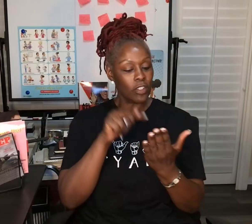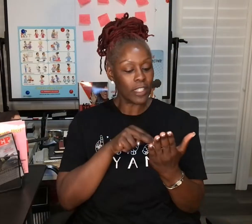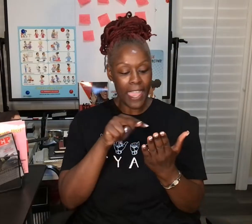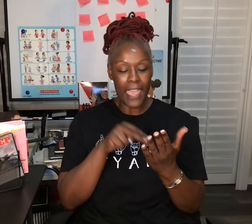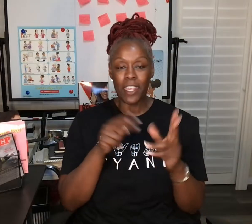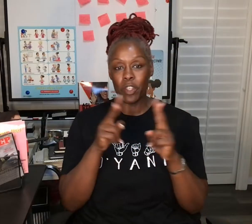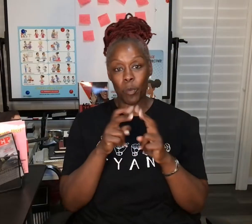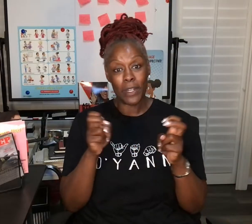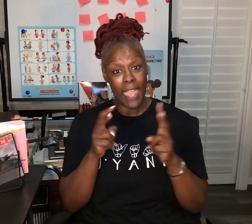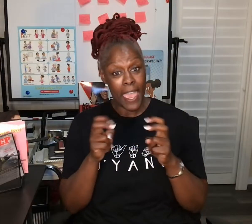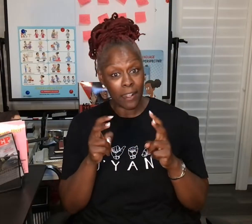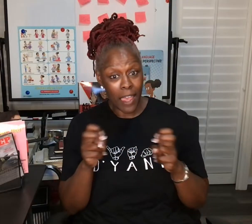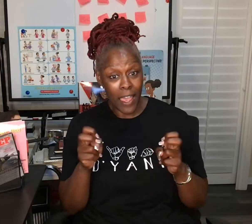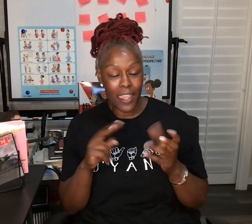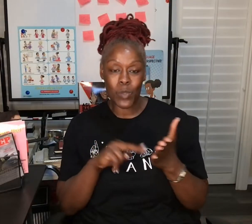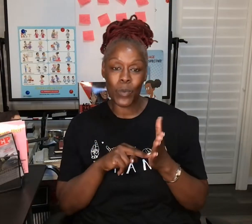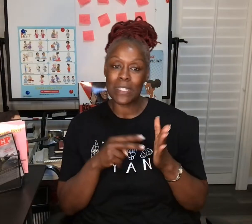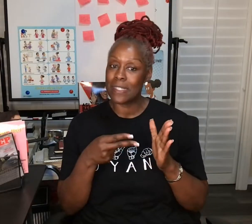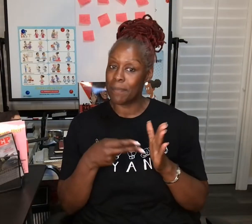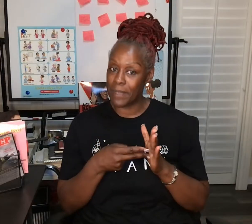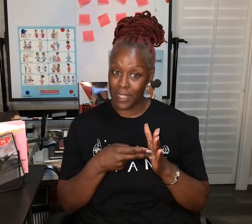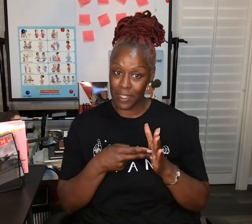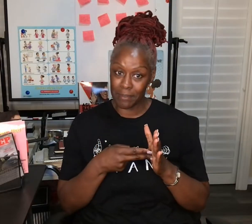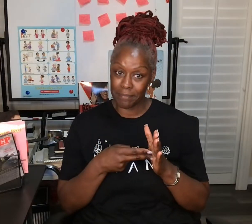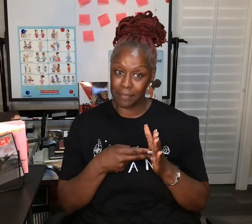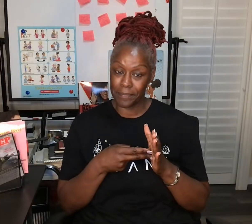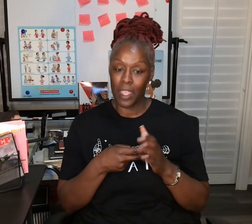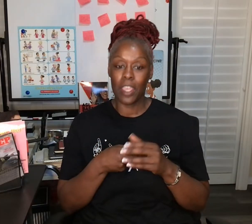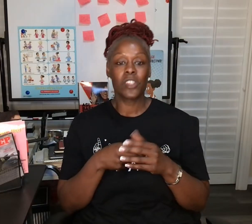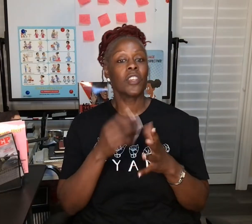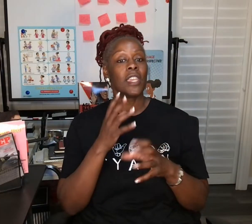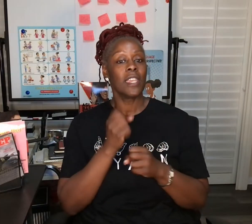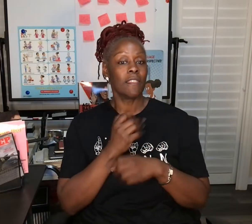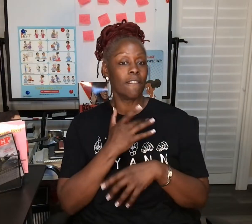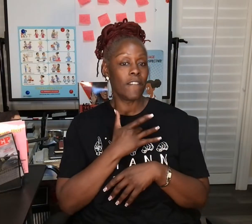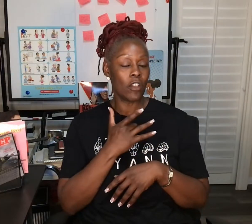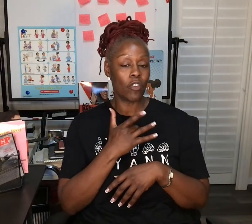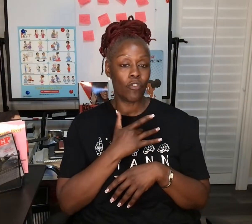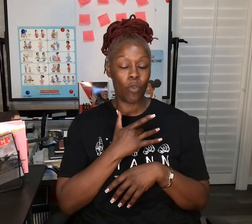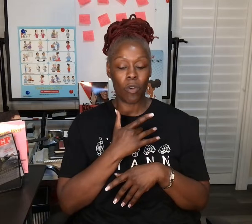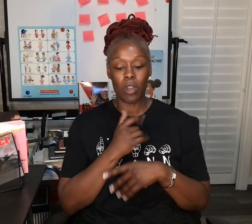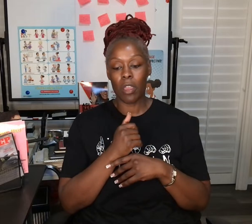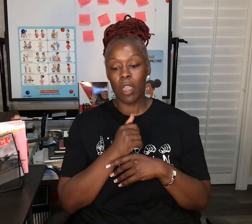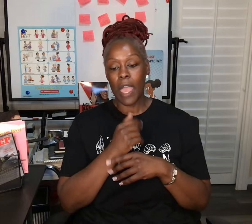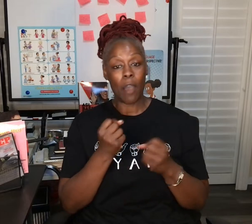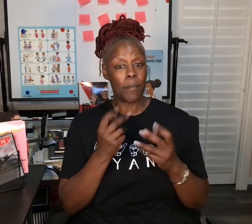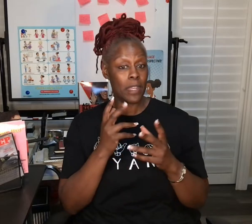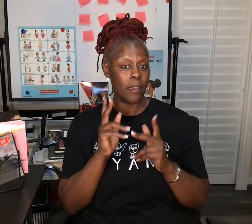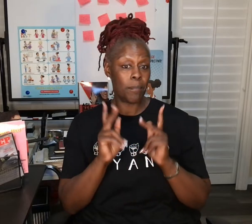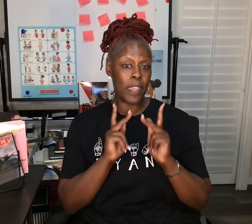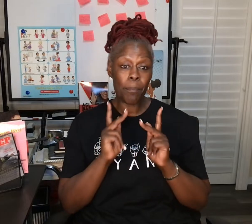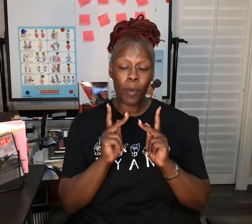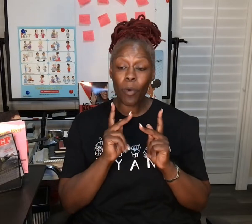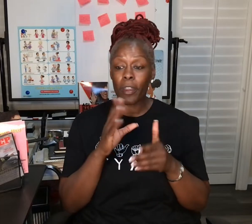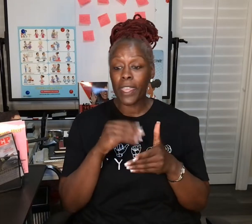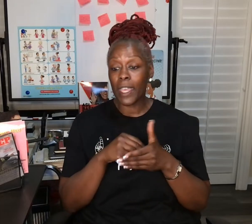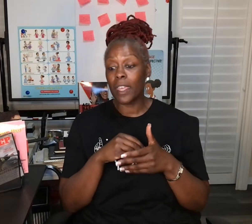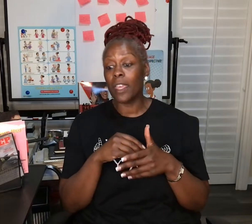look at it, you want to analyze what does it mean. So you can get the feel for how many people are in it,